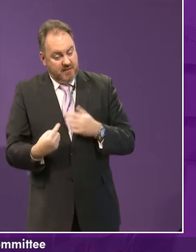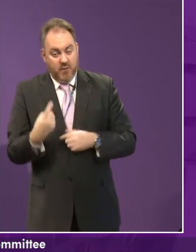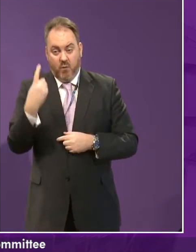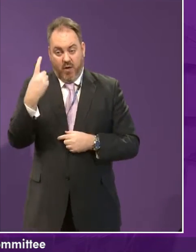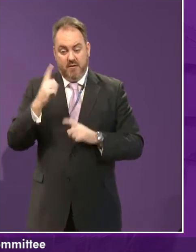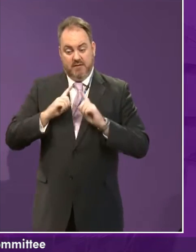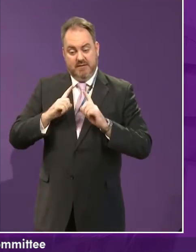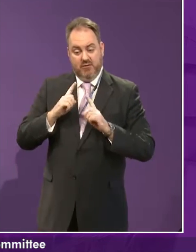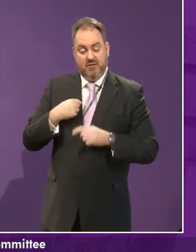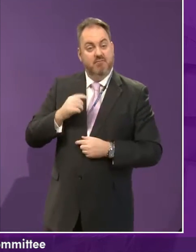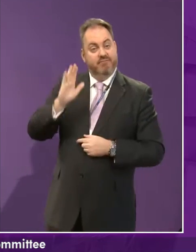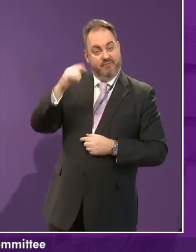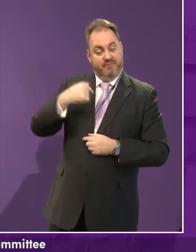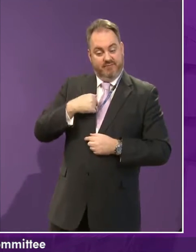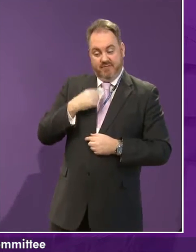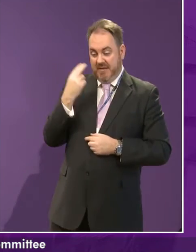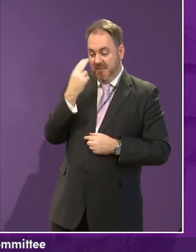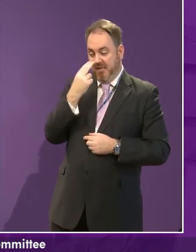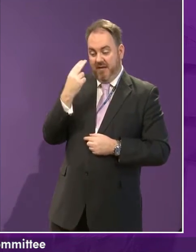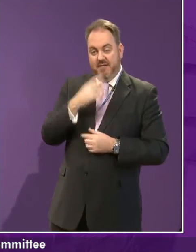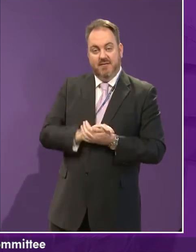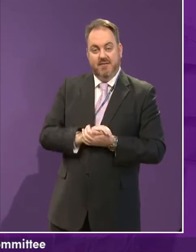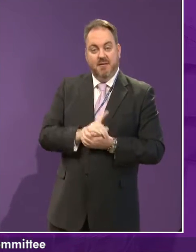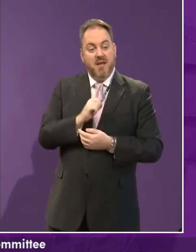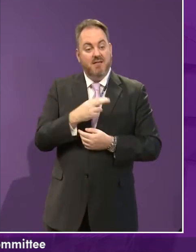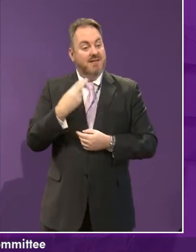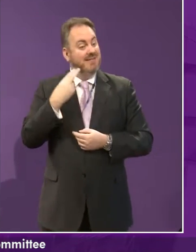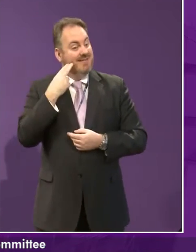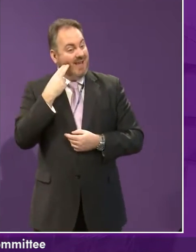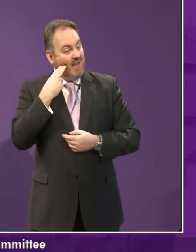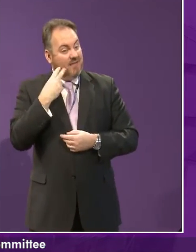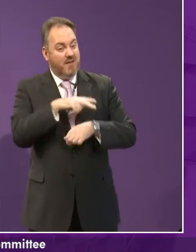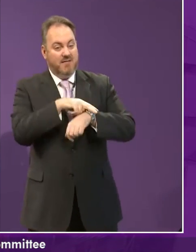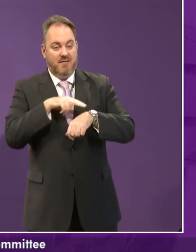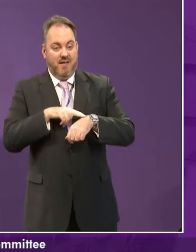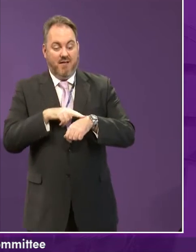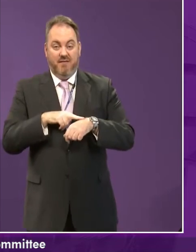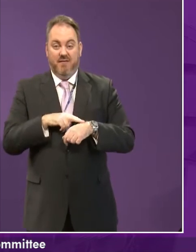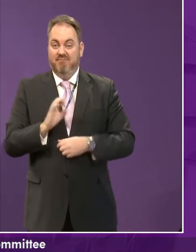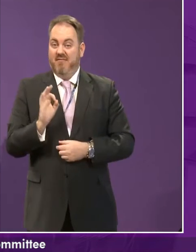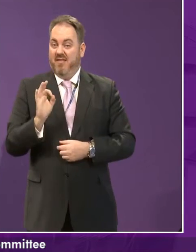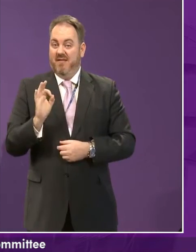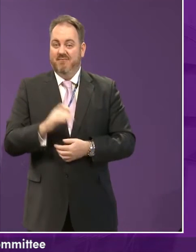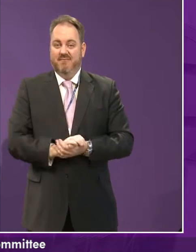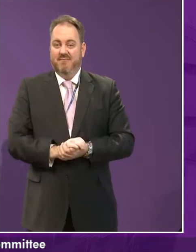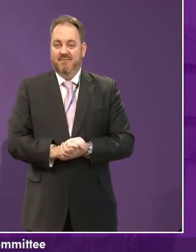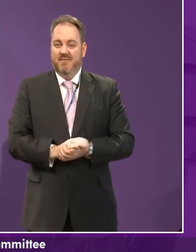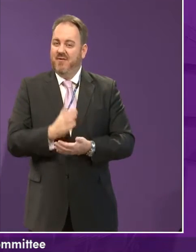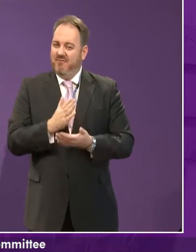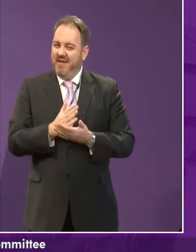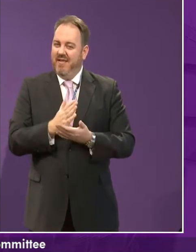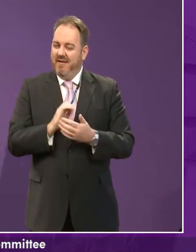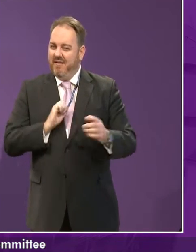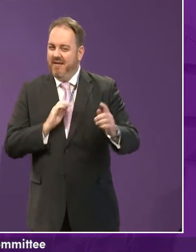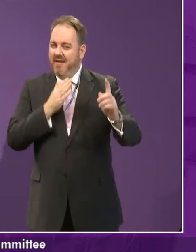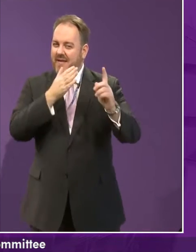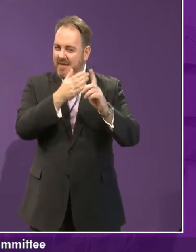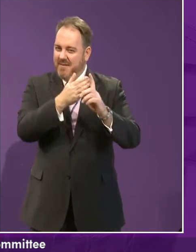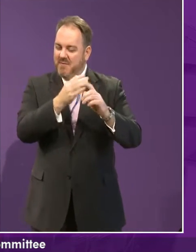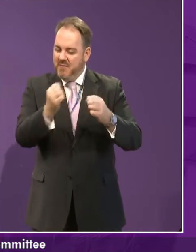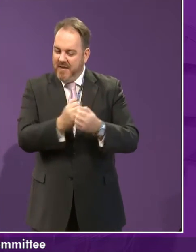is blind, but we don't have any deaf members of staff. But yes, we try to make sure that the